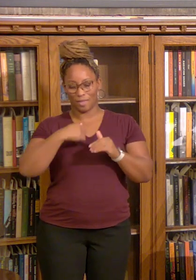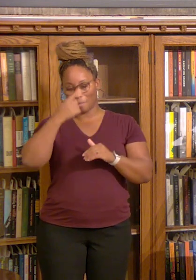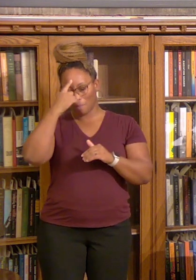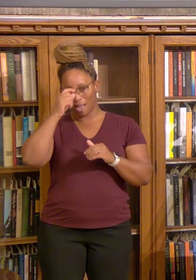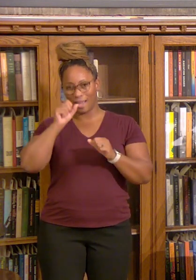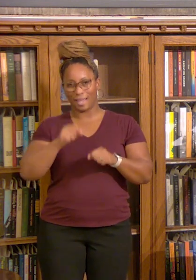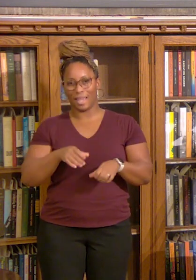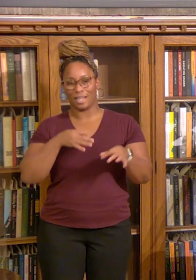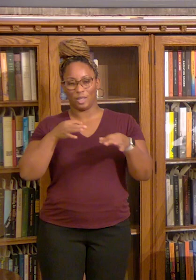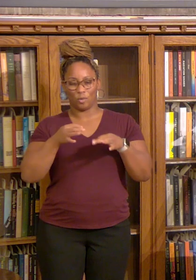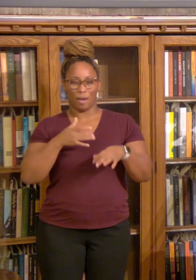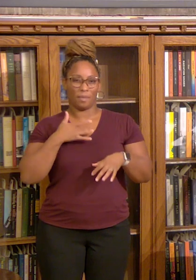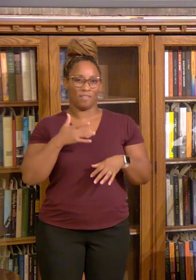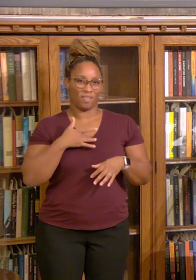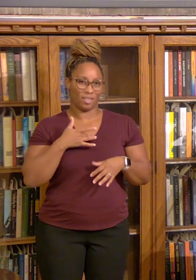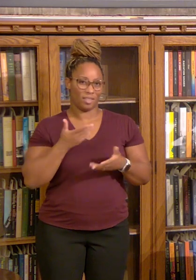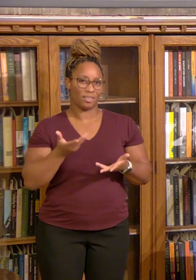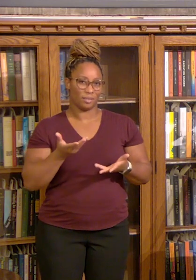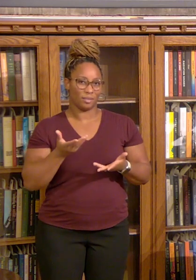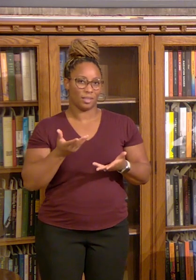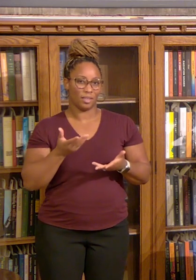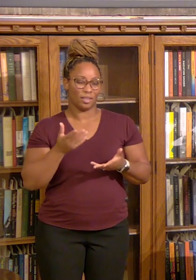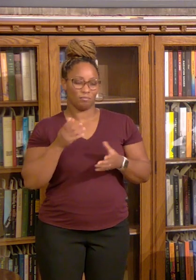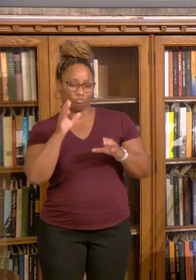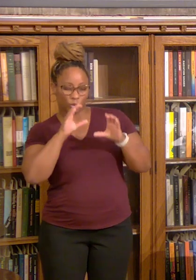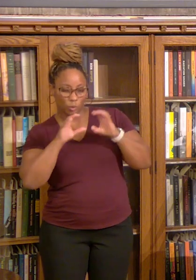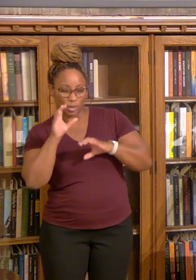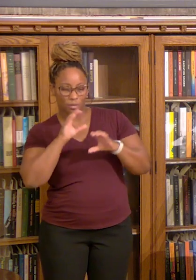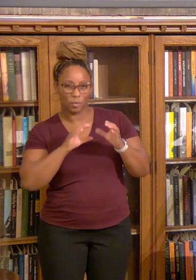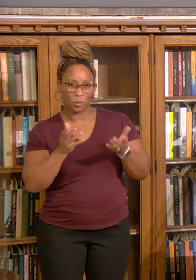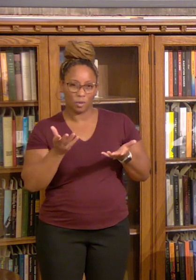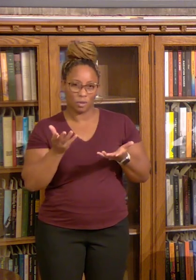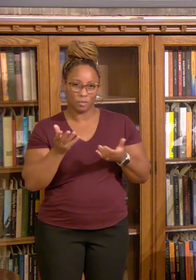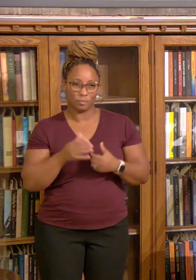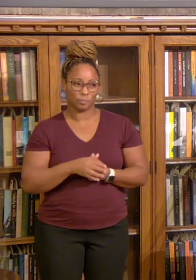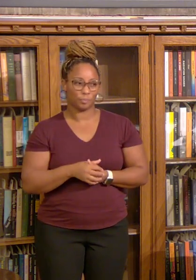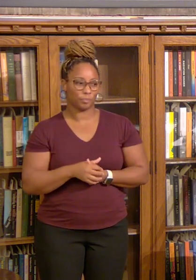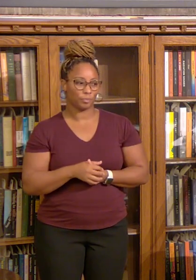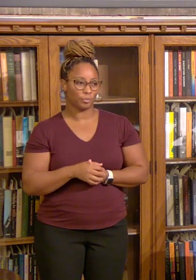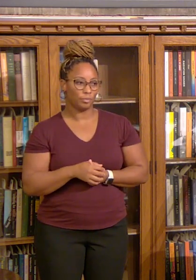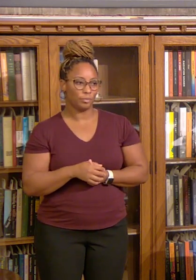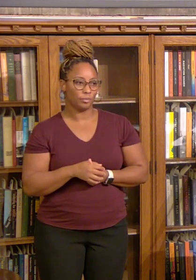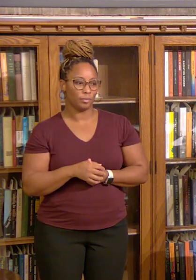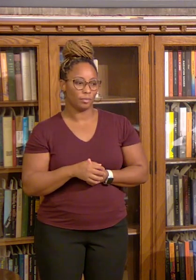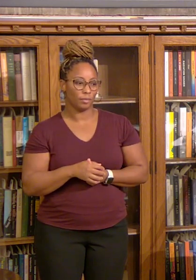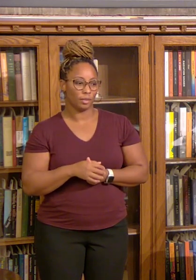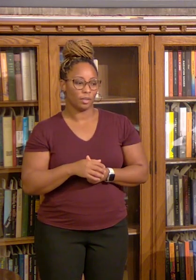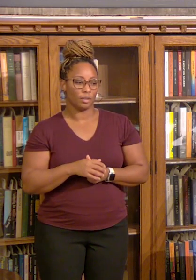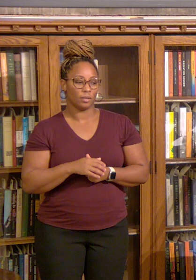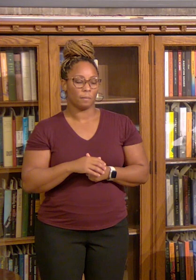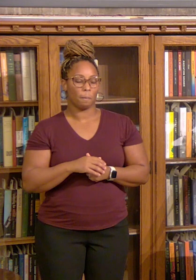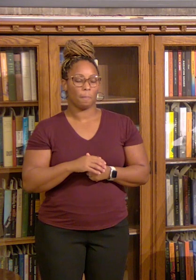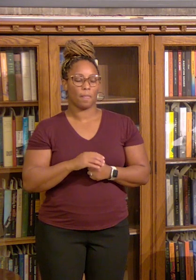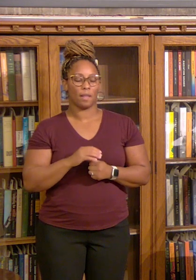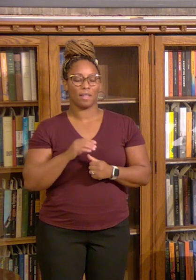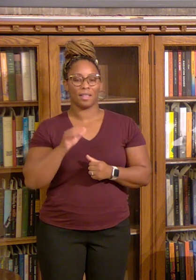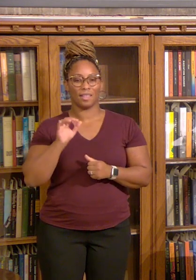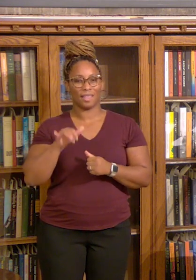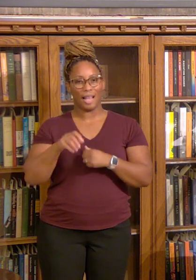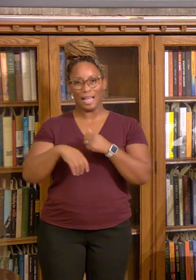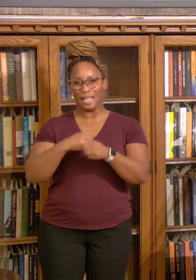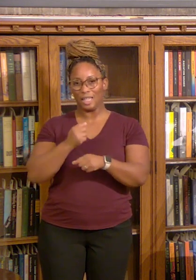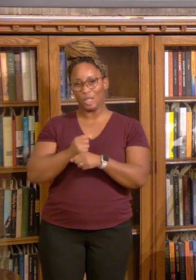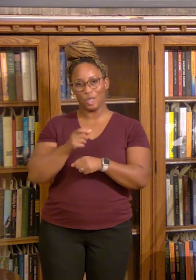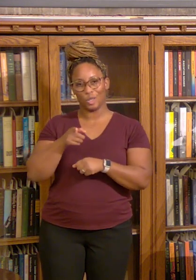describe the feeling that I sought to explore Dr franken's year in Britain then could never